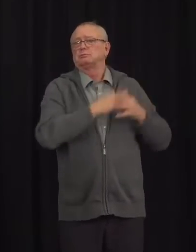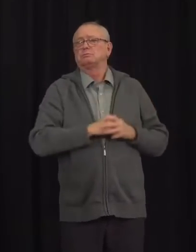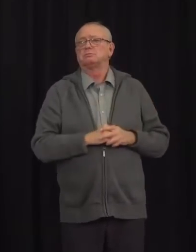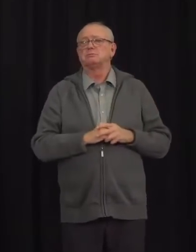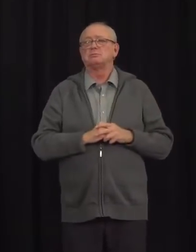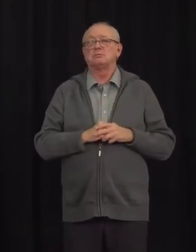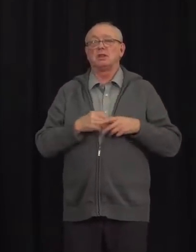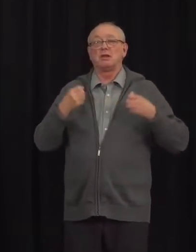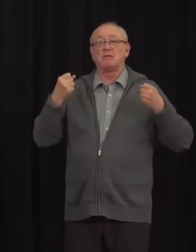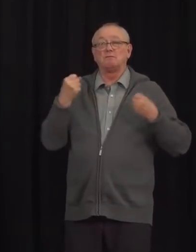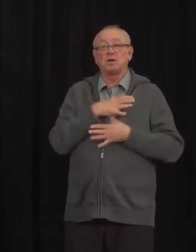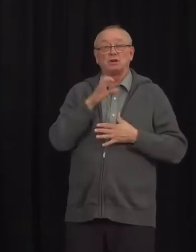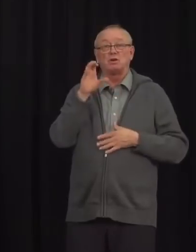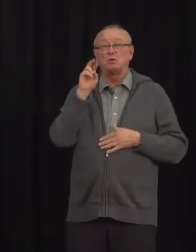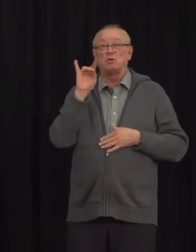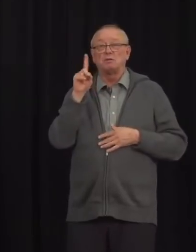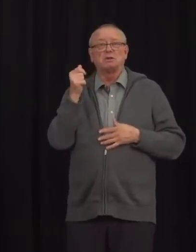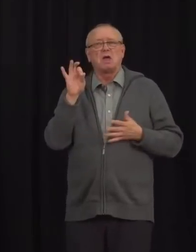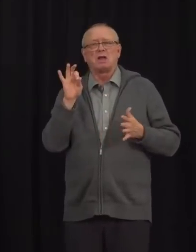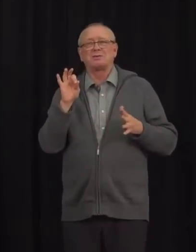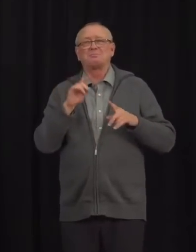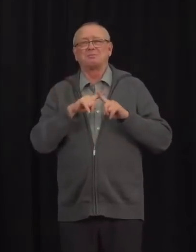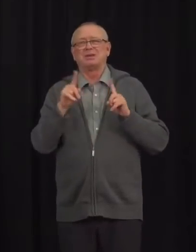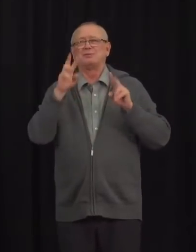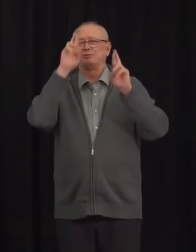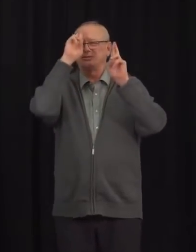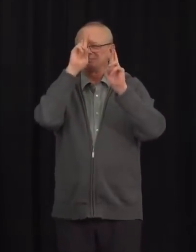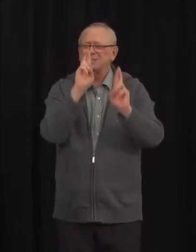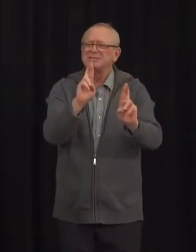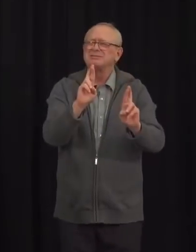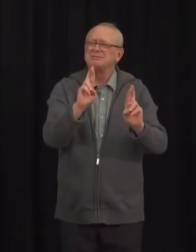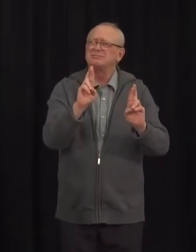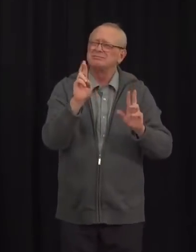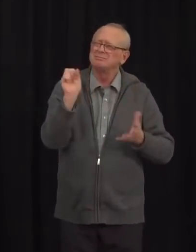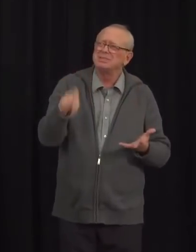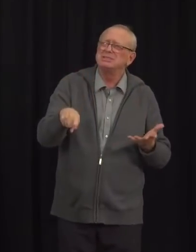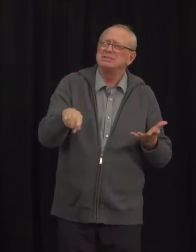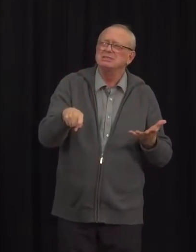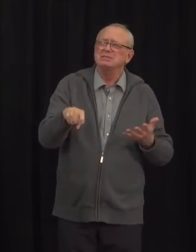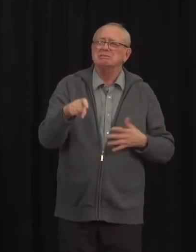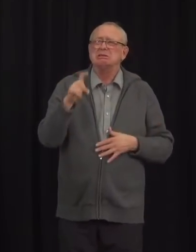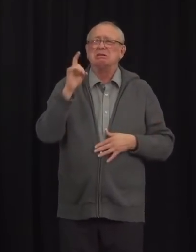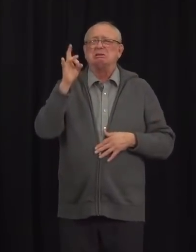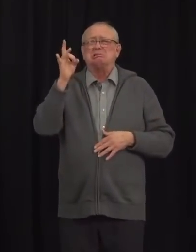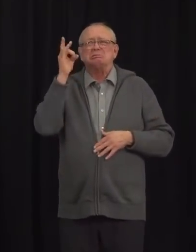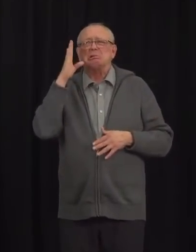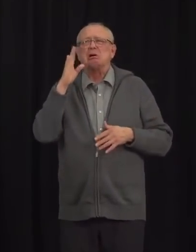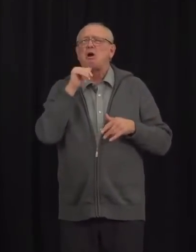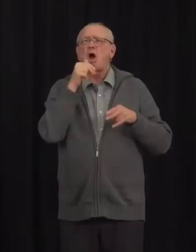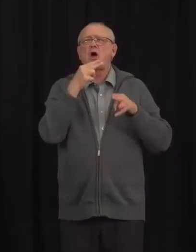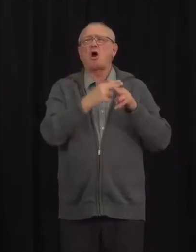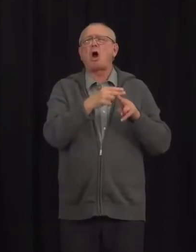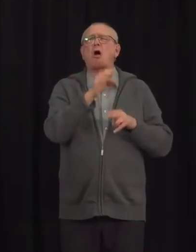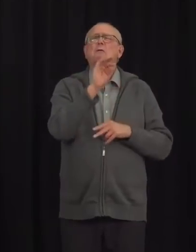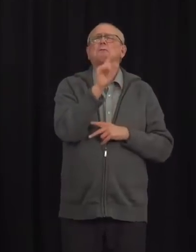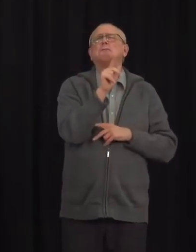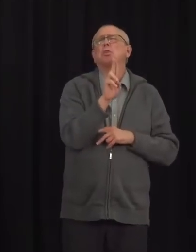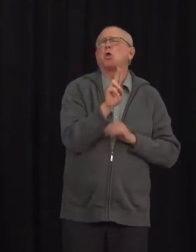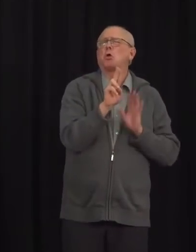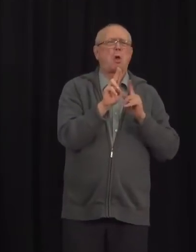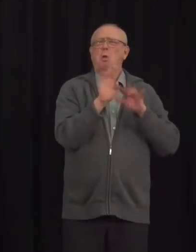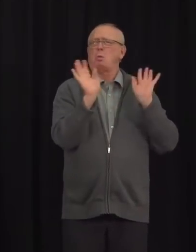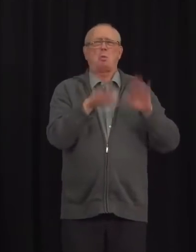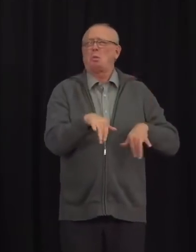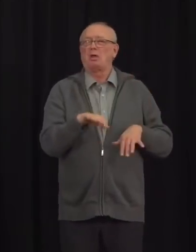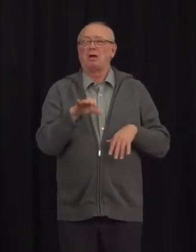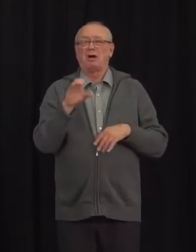it. COVID is a novel disease that is not just the flu. It has the ability to overwhelm our health system and